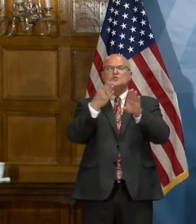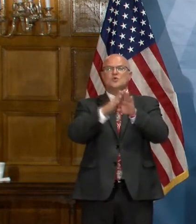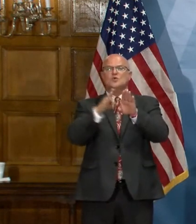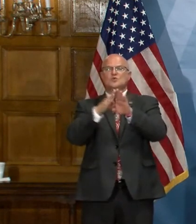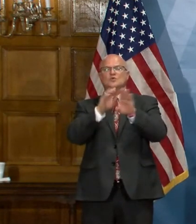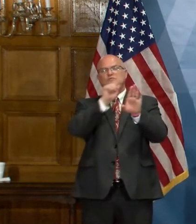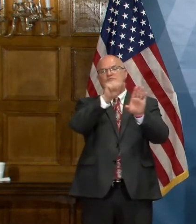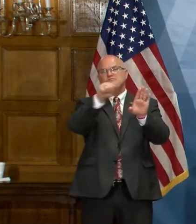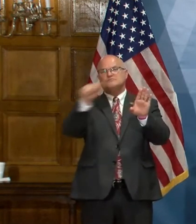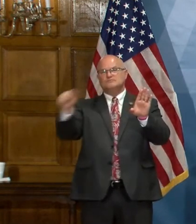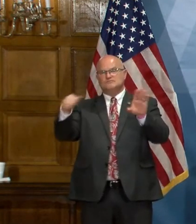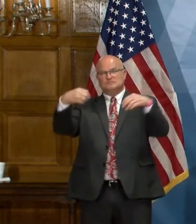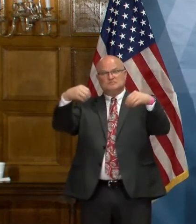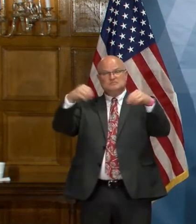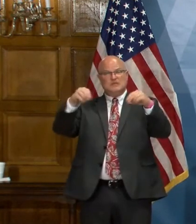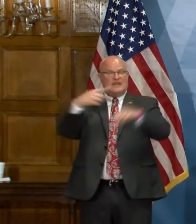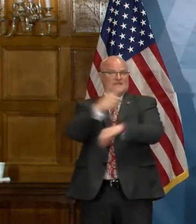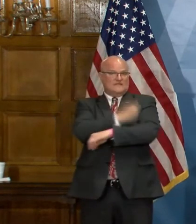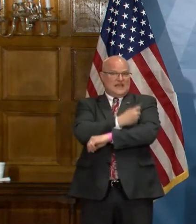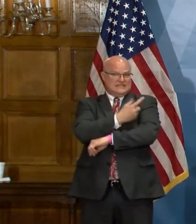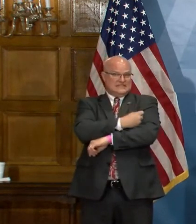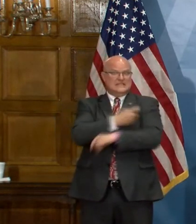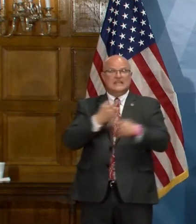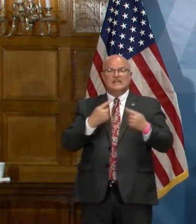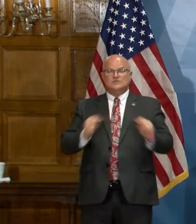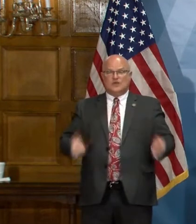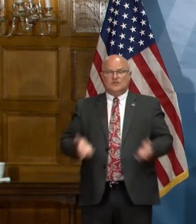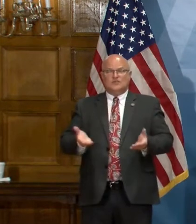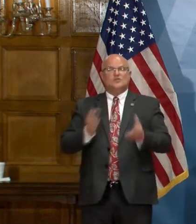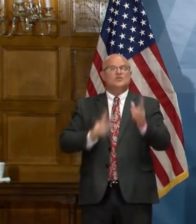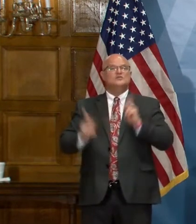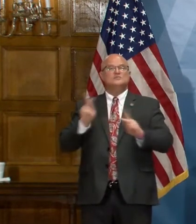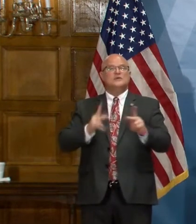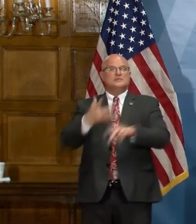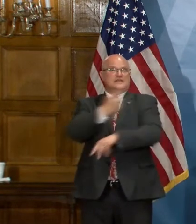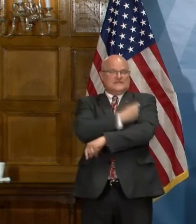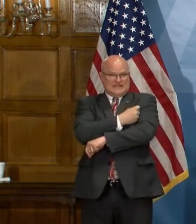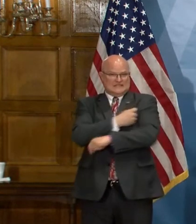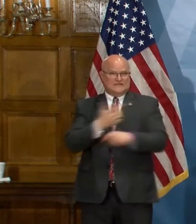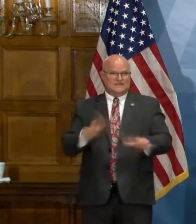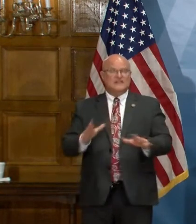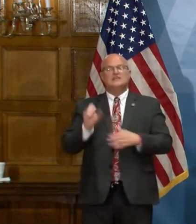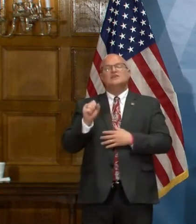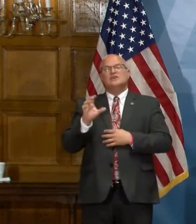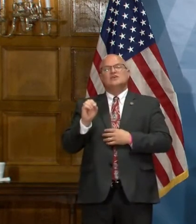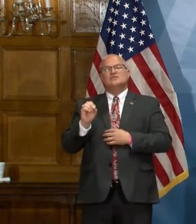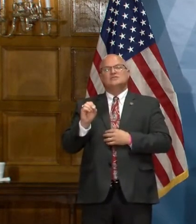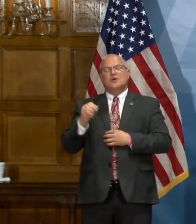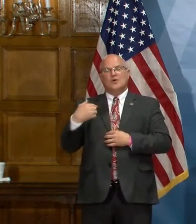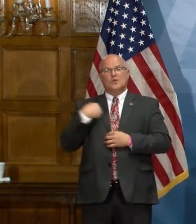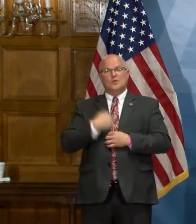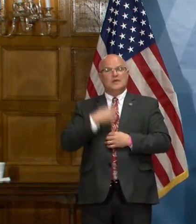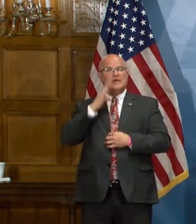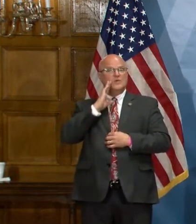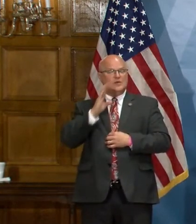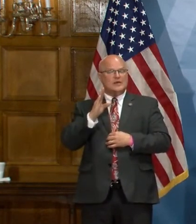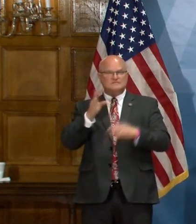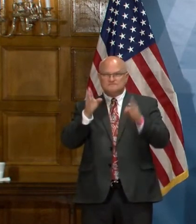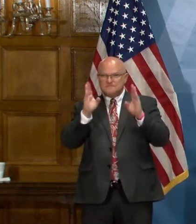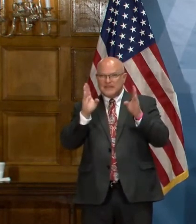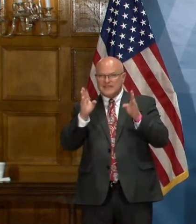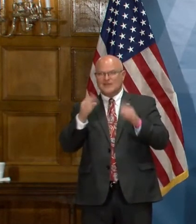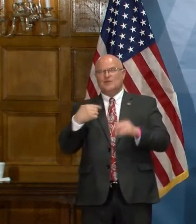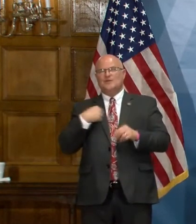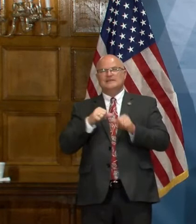door, marketing the vaccine and trying to encourage everyone to get the vaccine. So we will stay tuned. We'll